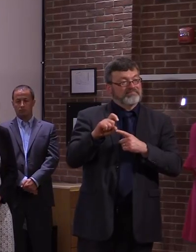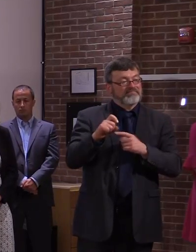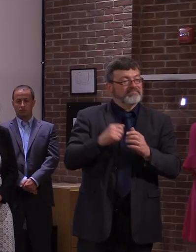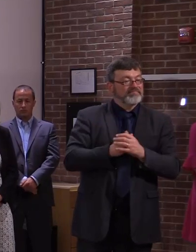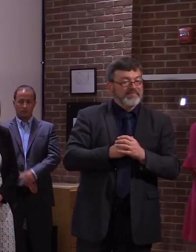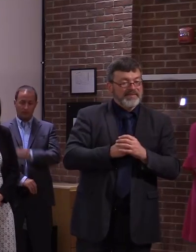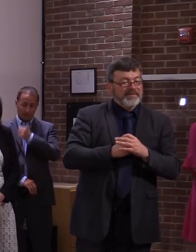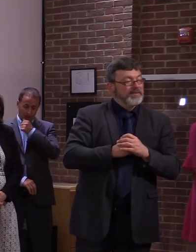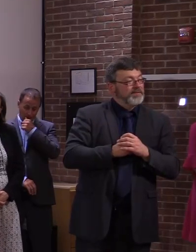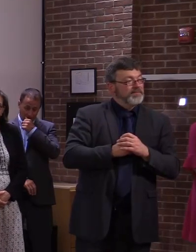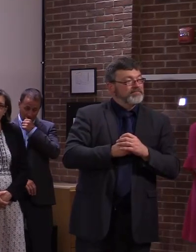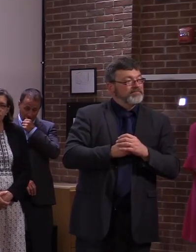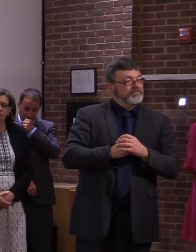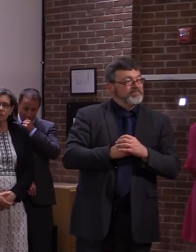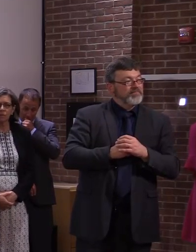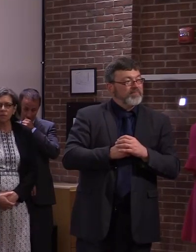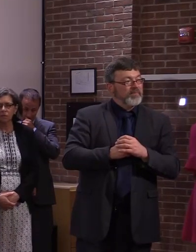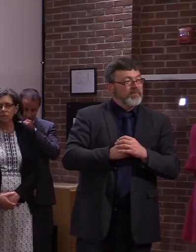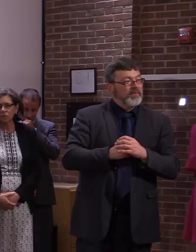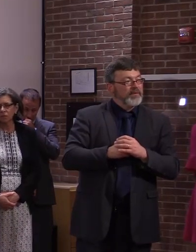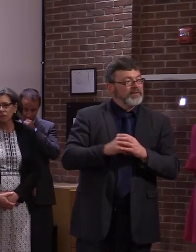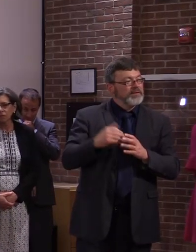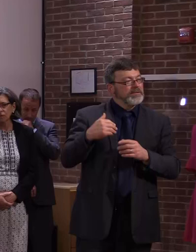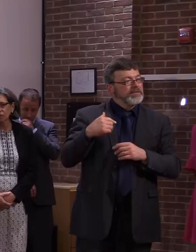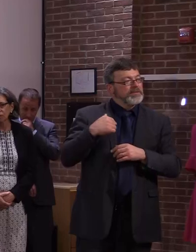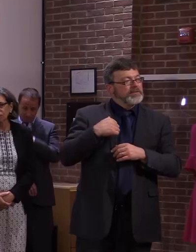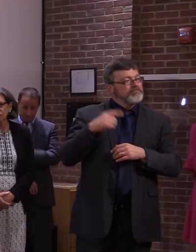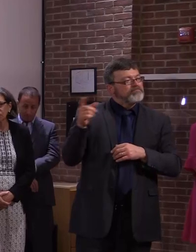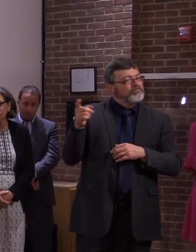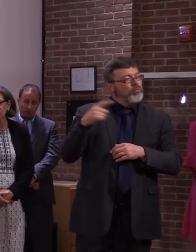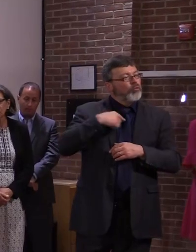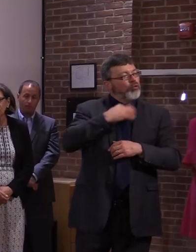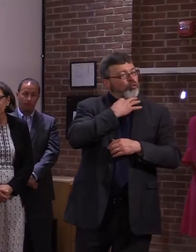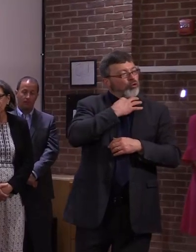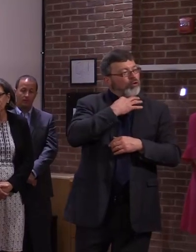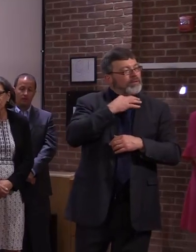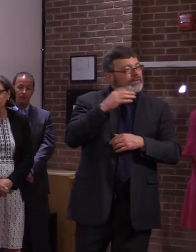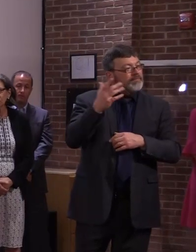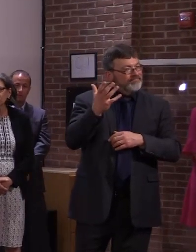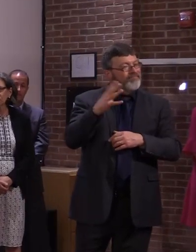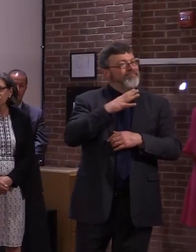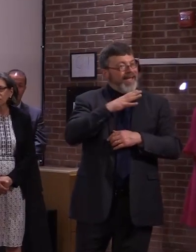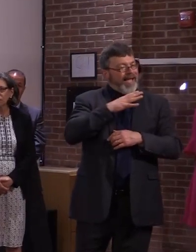Kind of just piggybacking off of that question, what does this change for schools?